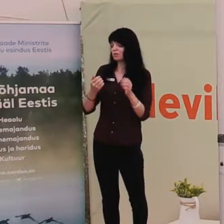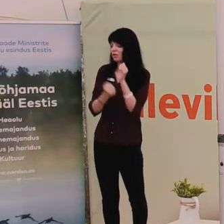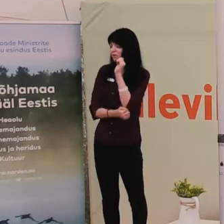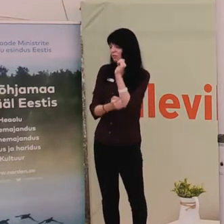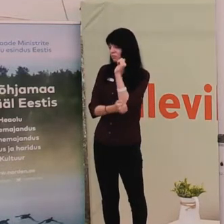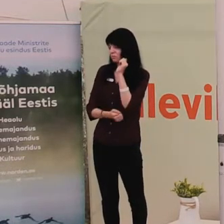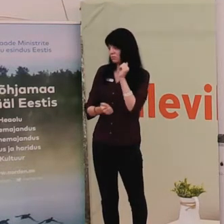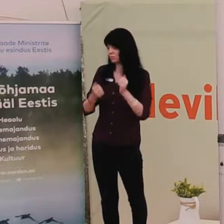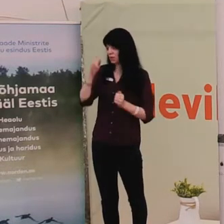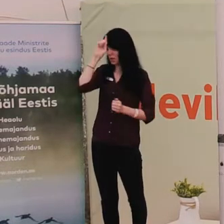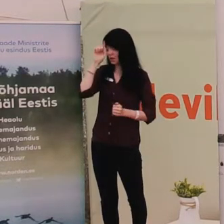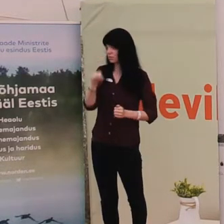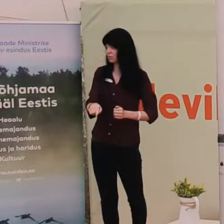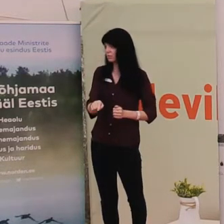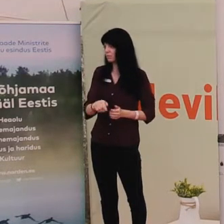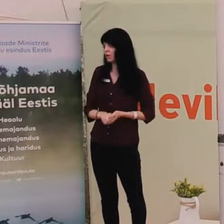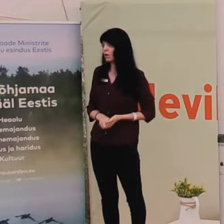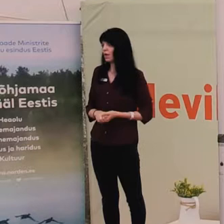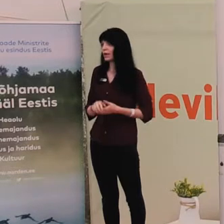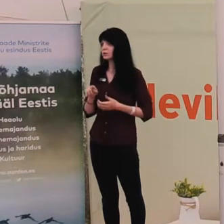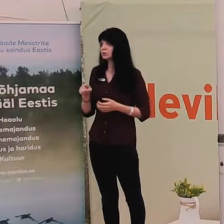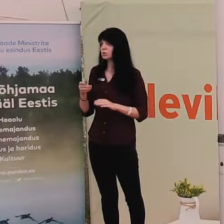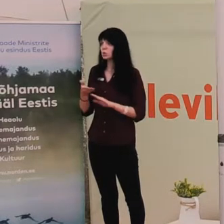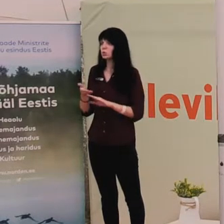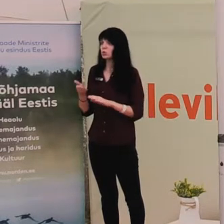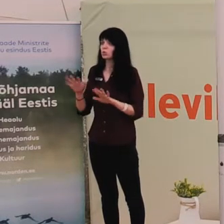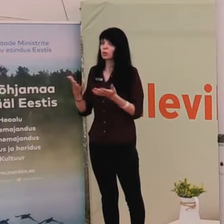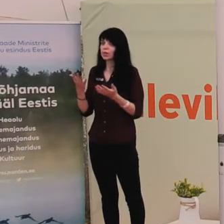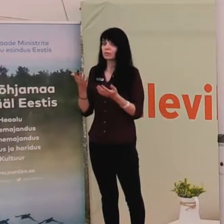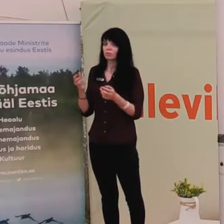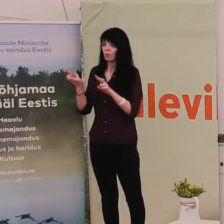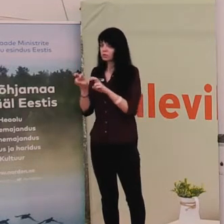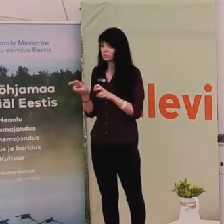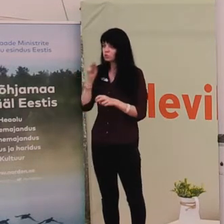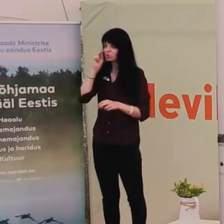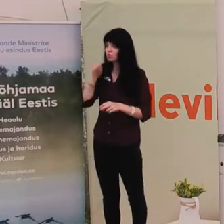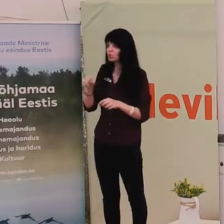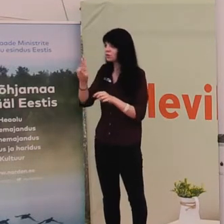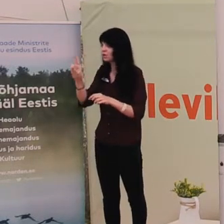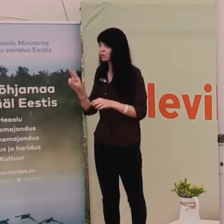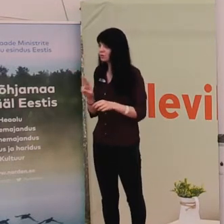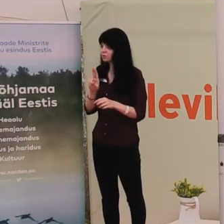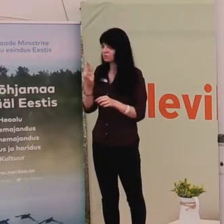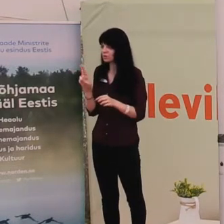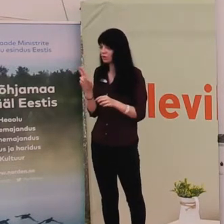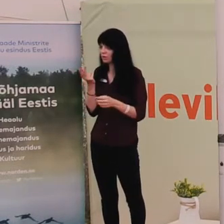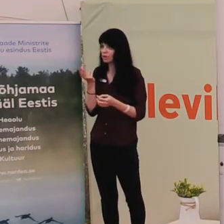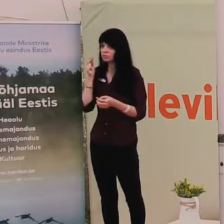were previously searching for whom to blame in the current